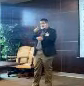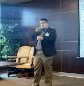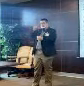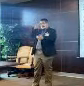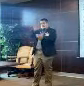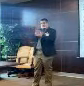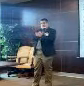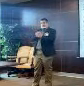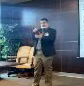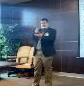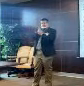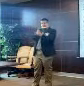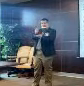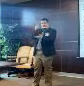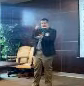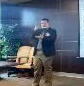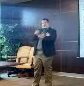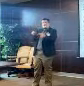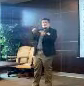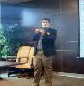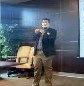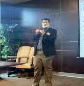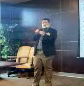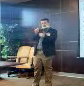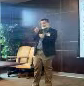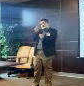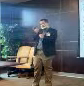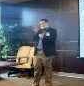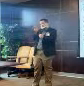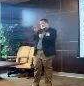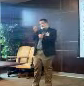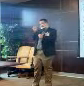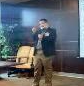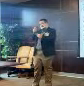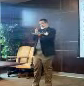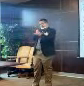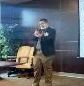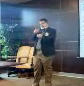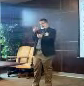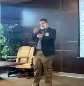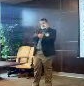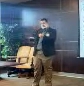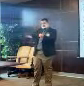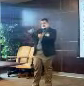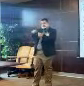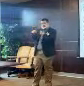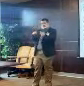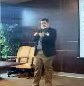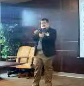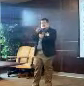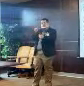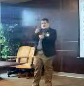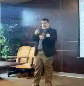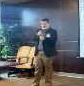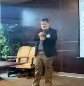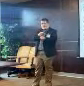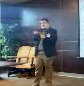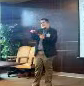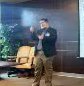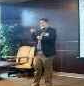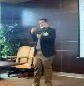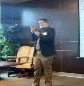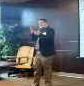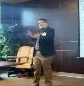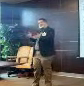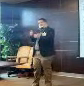believe that this is helping because of the additional monoclonal antibody therapy we're providing across the region. Not just us, but other providers are